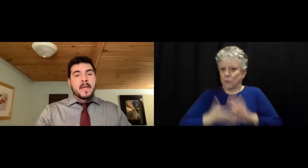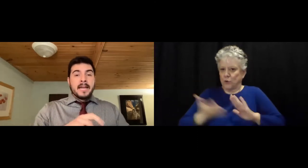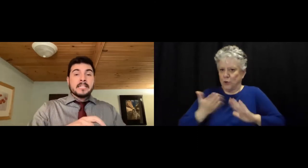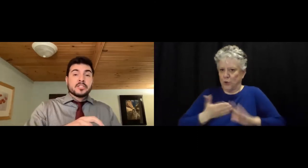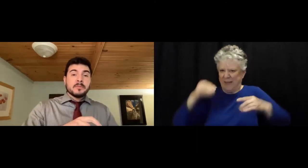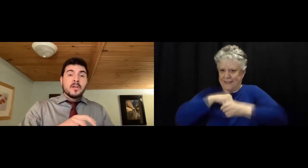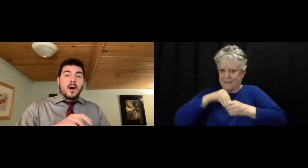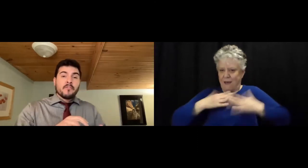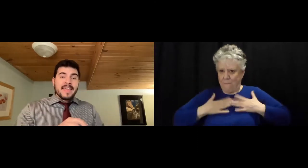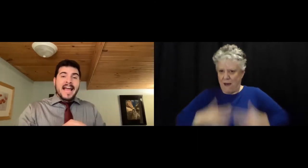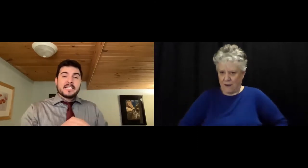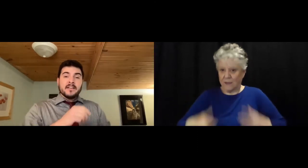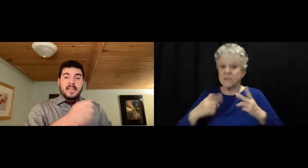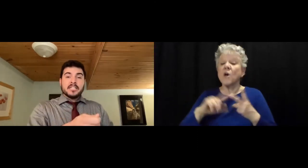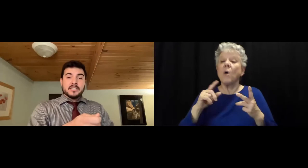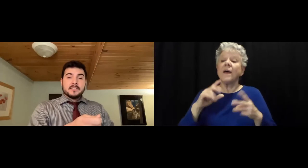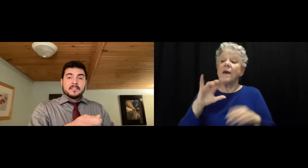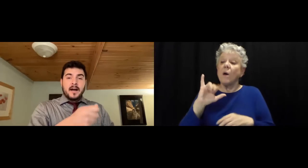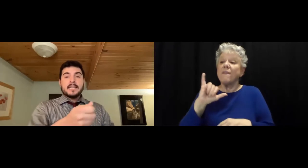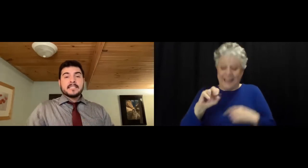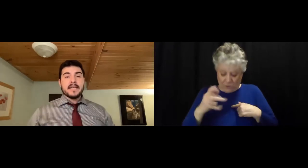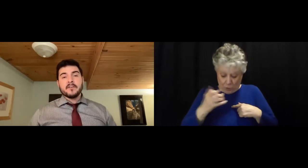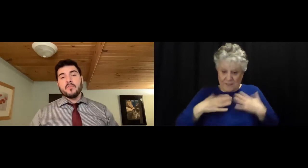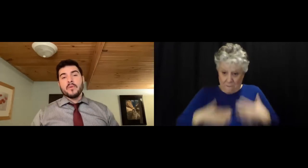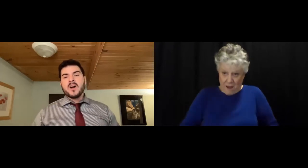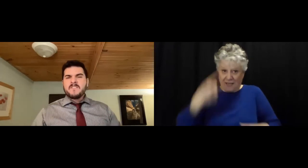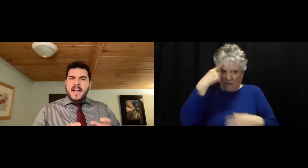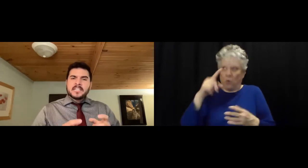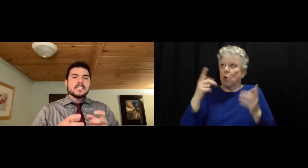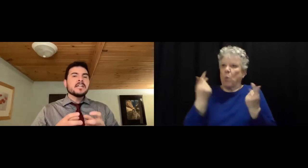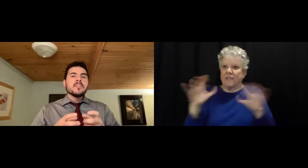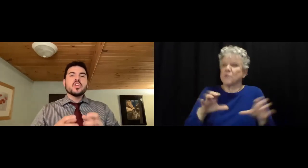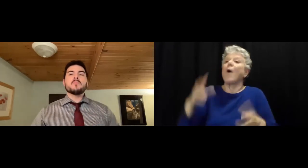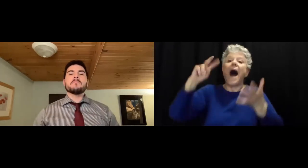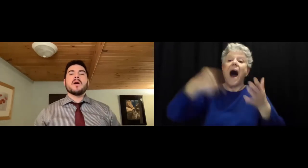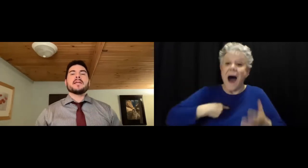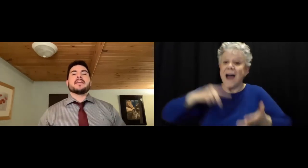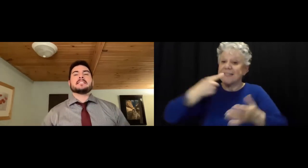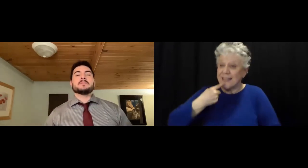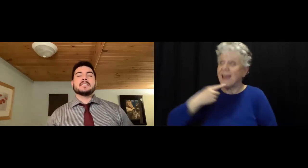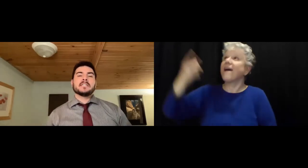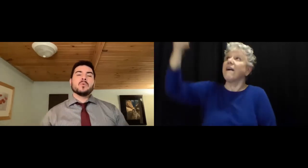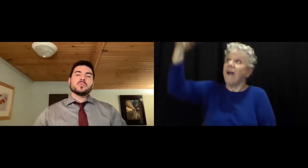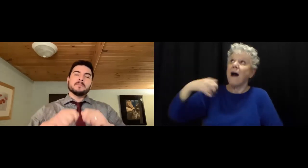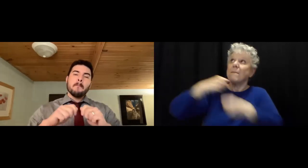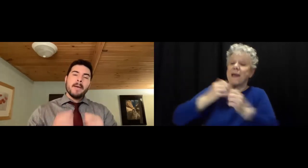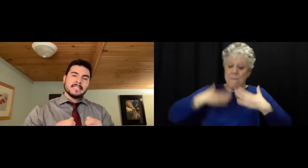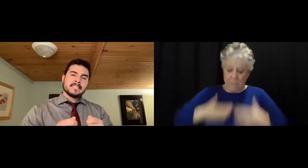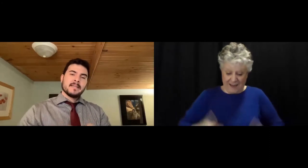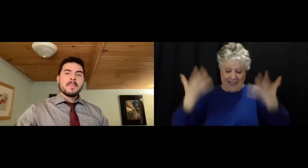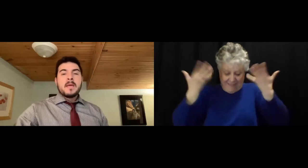form and instruments are for the action of the agent, I say, therefore, that God fashioned the human body in that disposition which